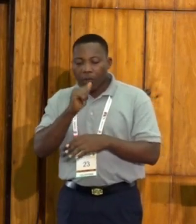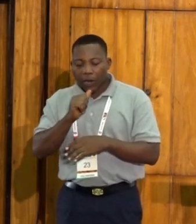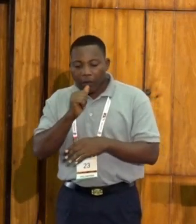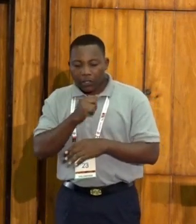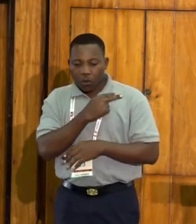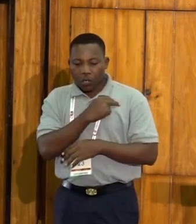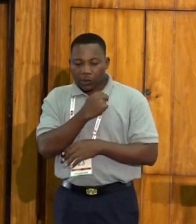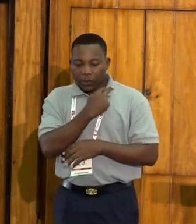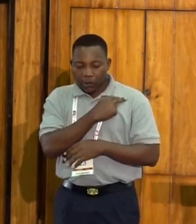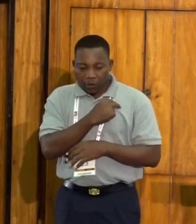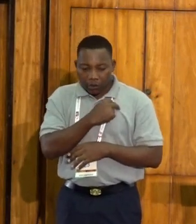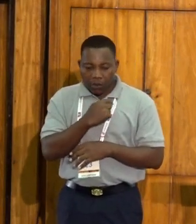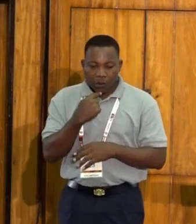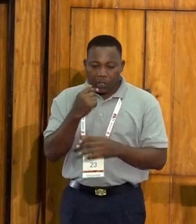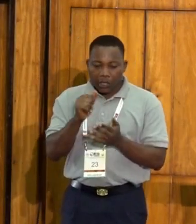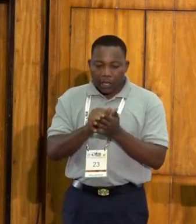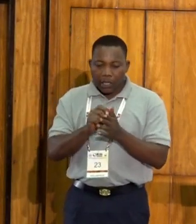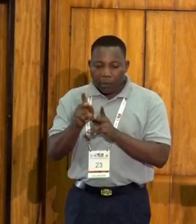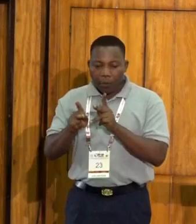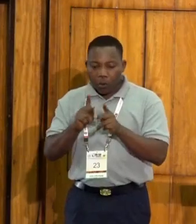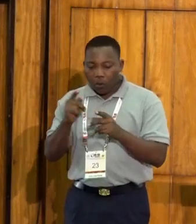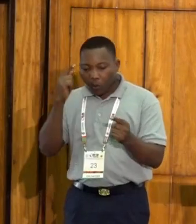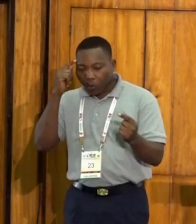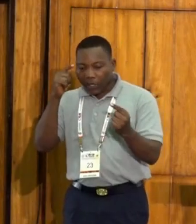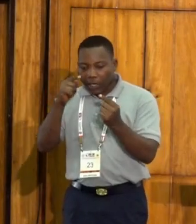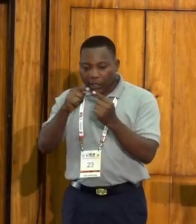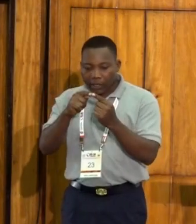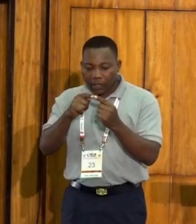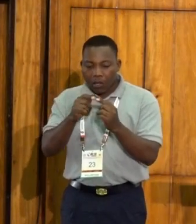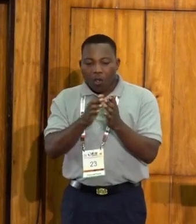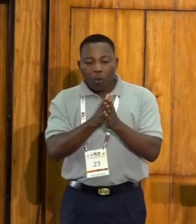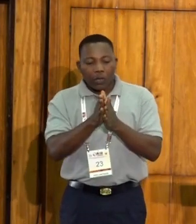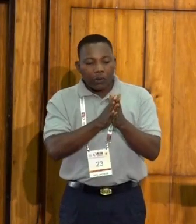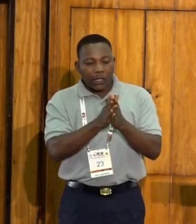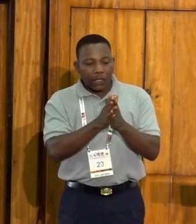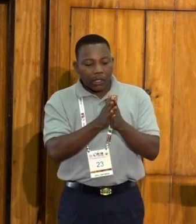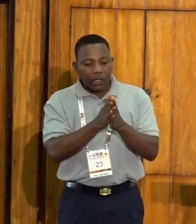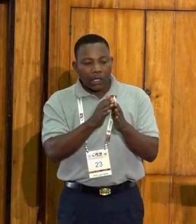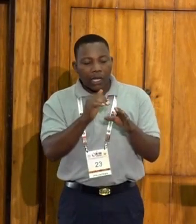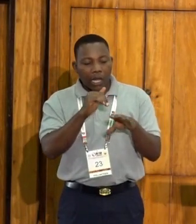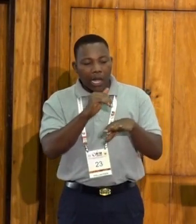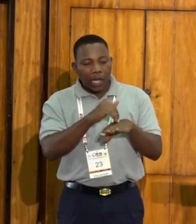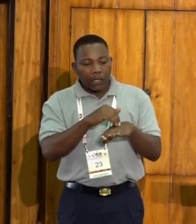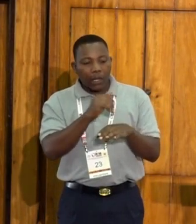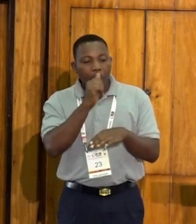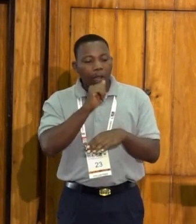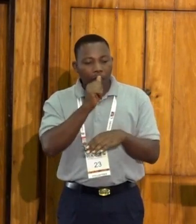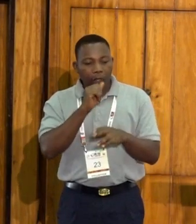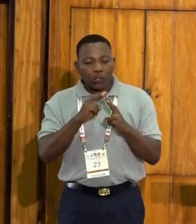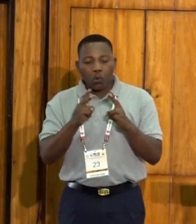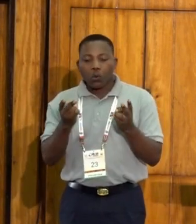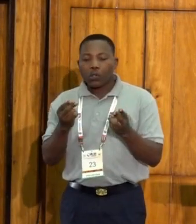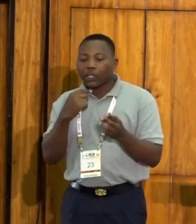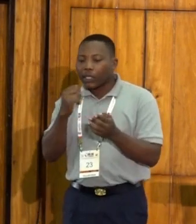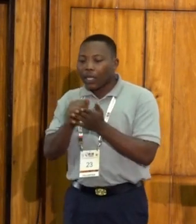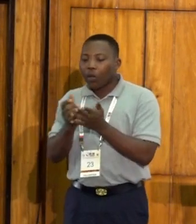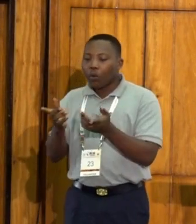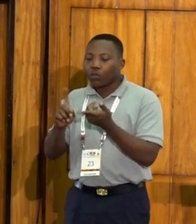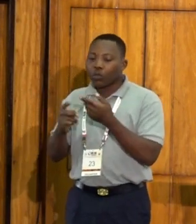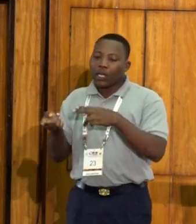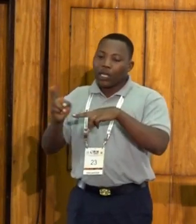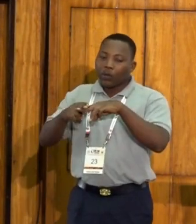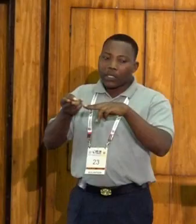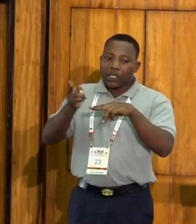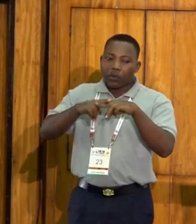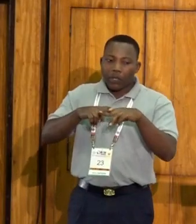that the people we are targeting are very interested in going there. So we are looking at increasing supplies to those private health facilities. That will reduce